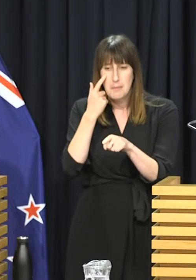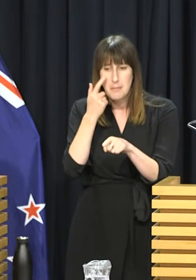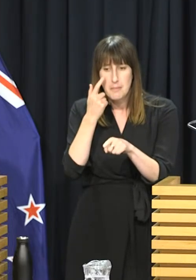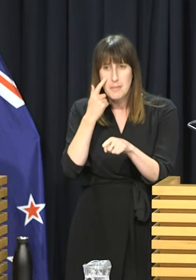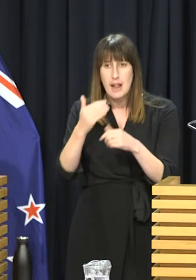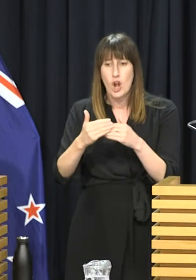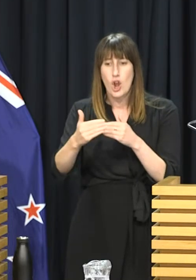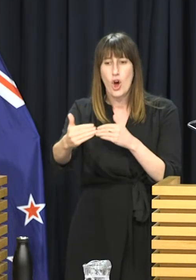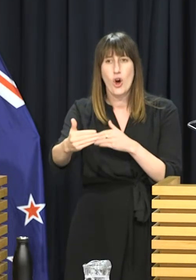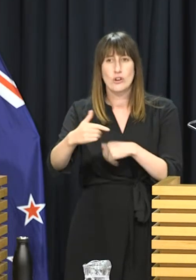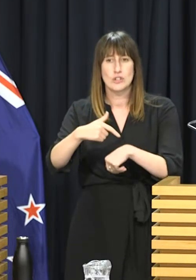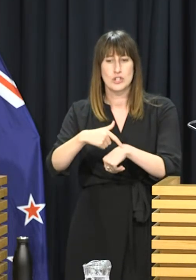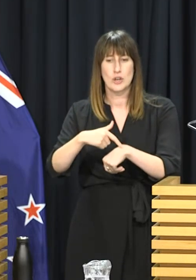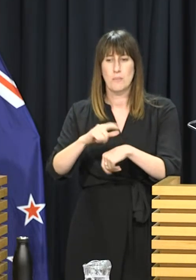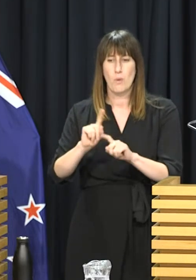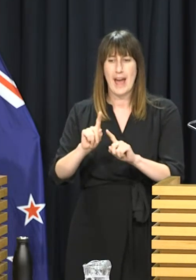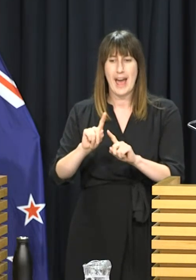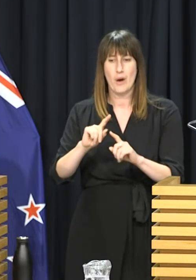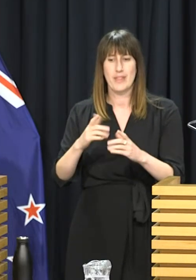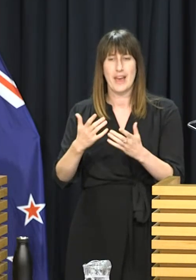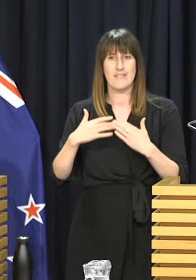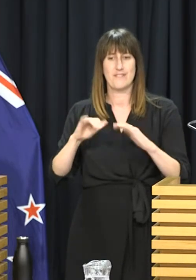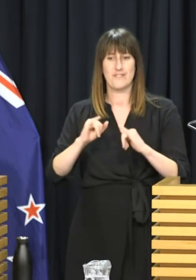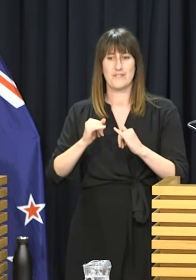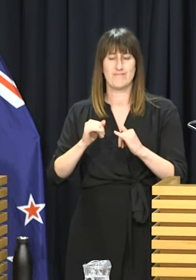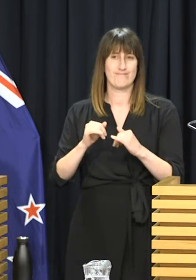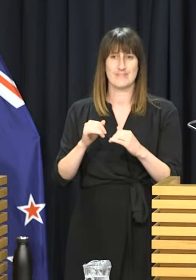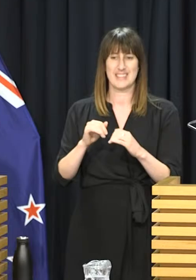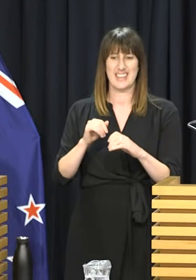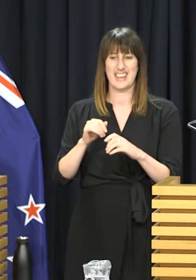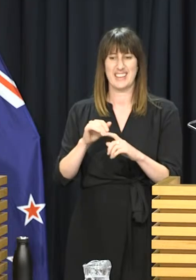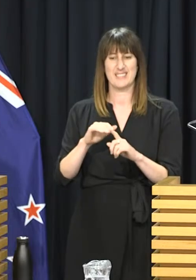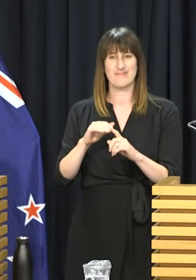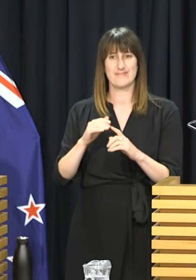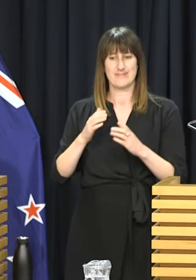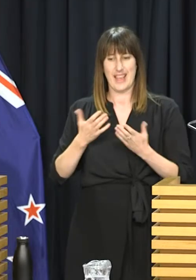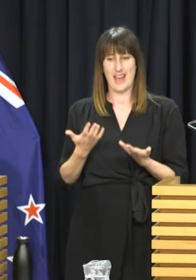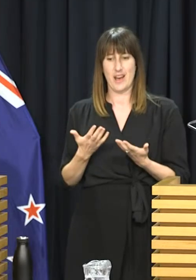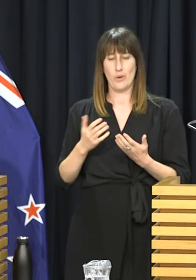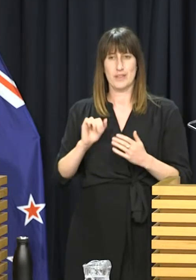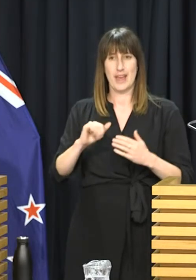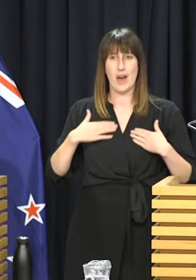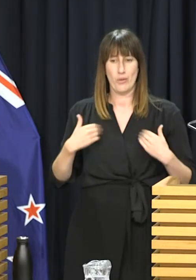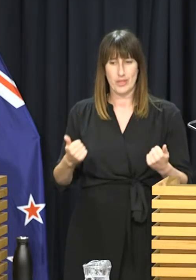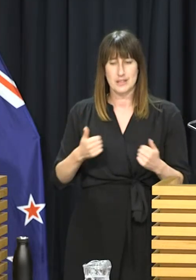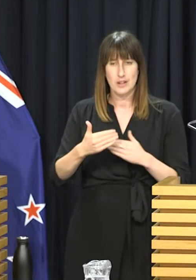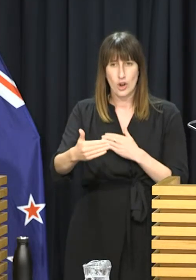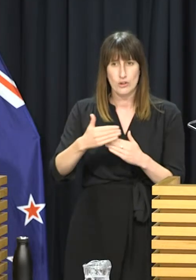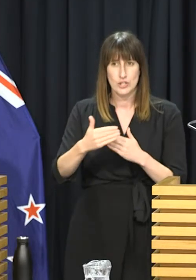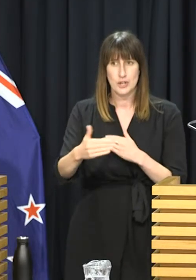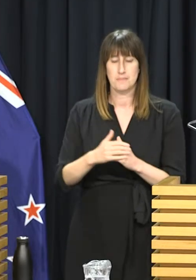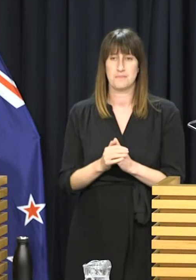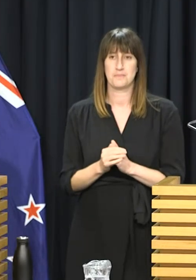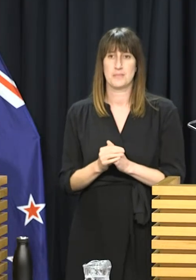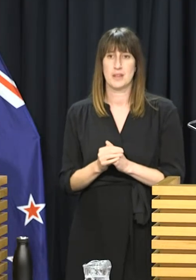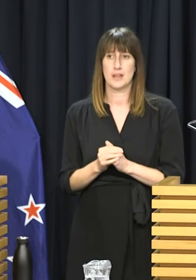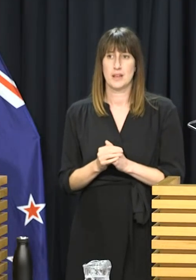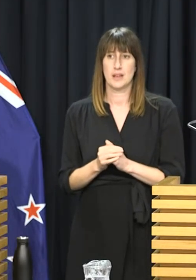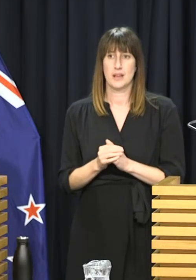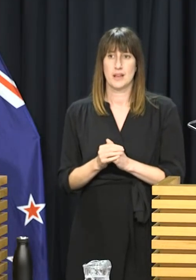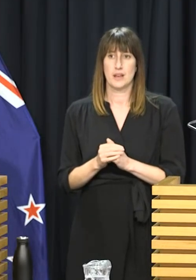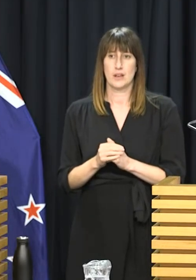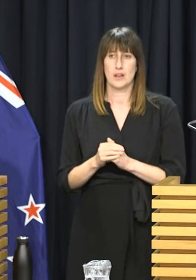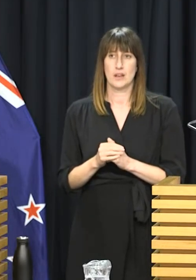I think this supports the approach we've taken by trying to minimise COVID in our